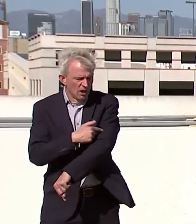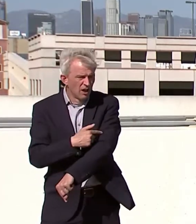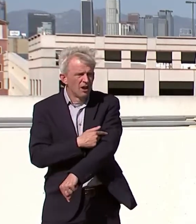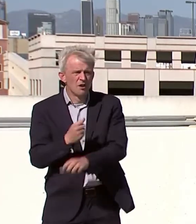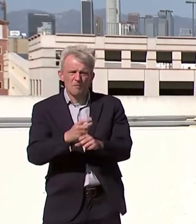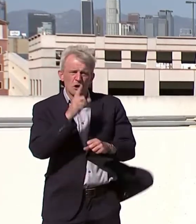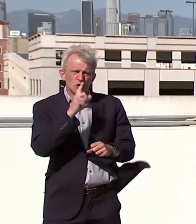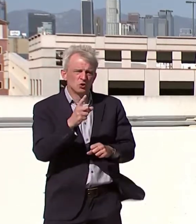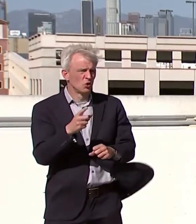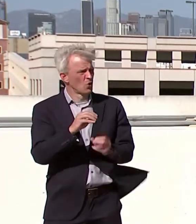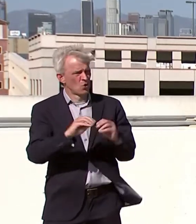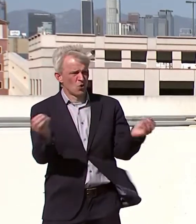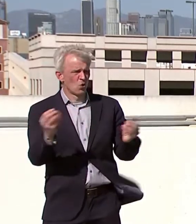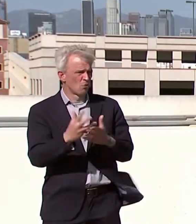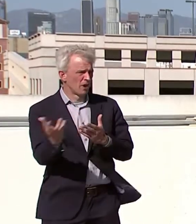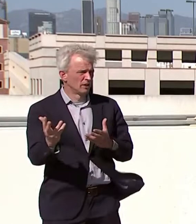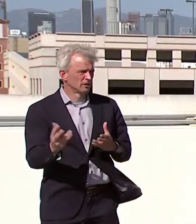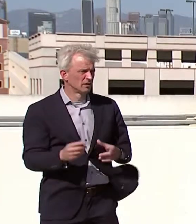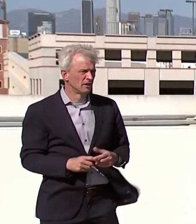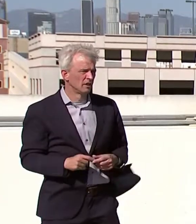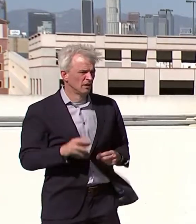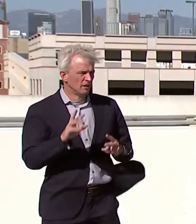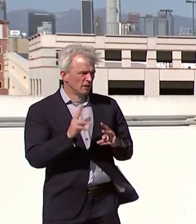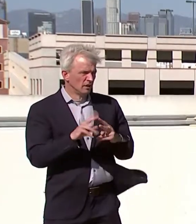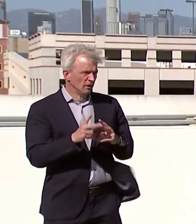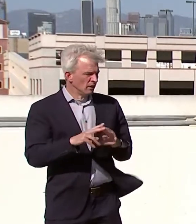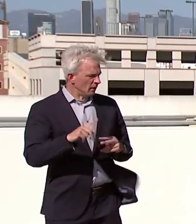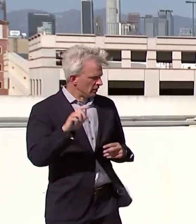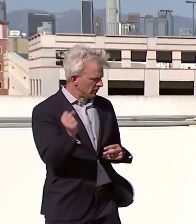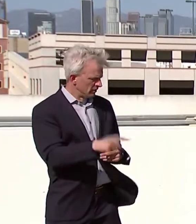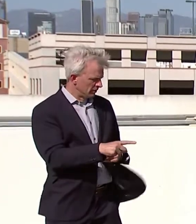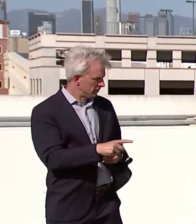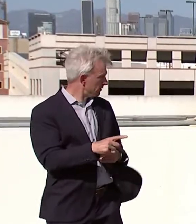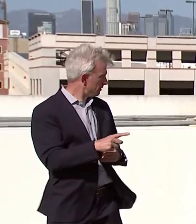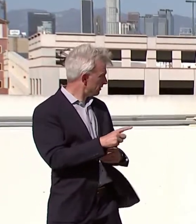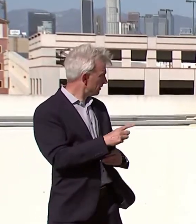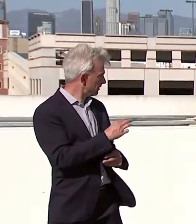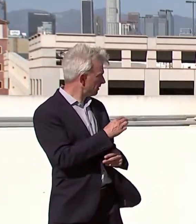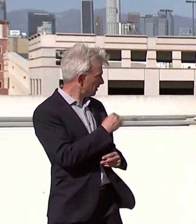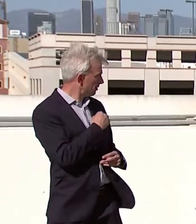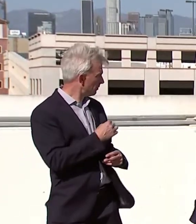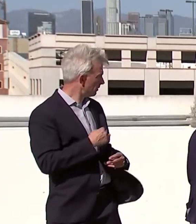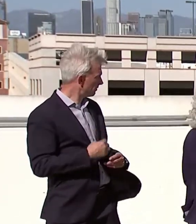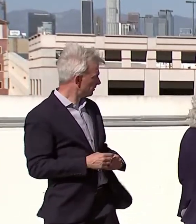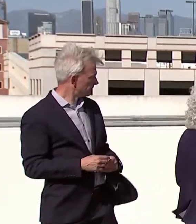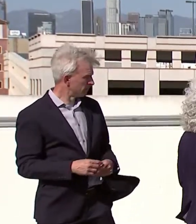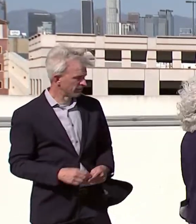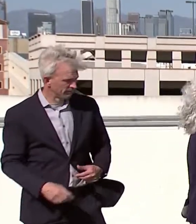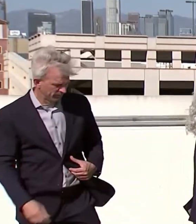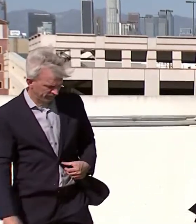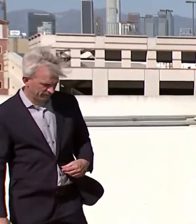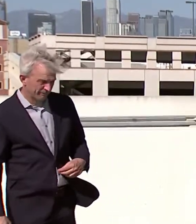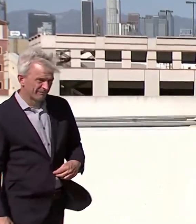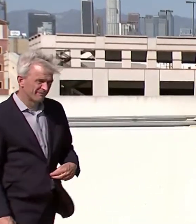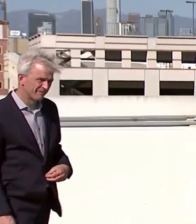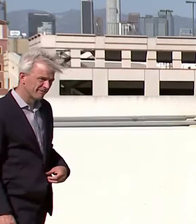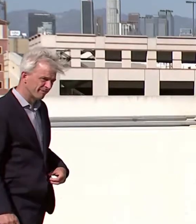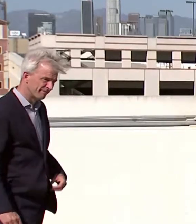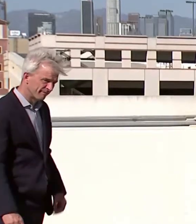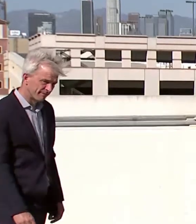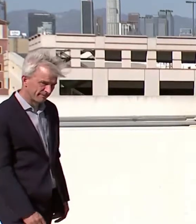waste in the county. Dr. Frere, I have a couple questions for you. Mayor, would you like to finish your set first, or Dr. Frere, do you want to? Okay. All right, great.